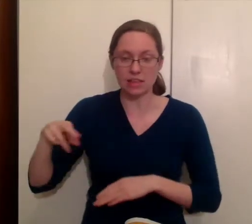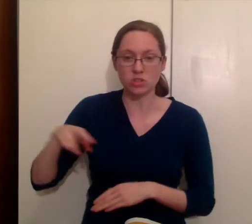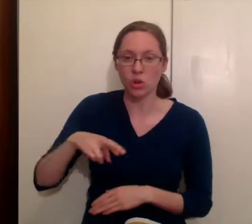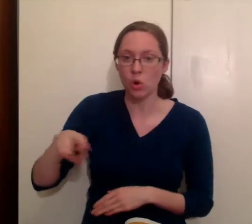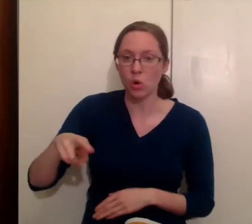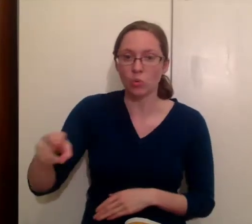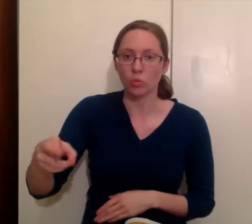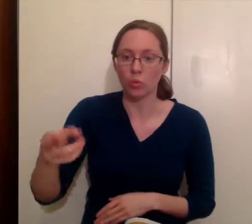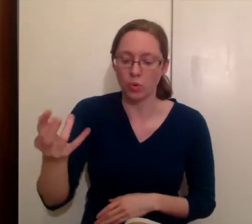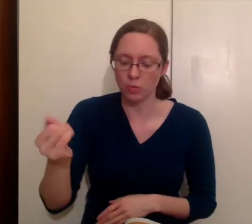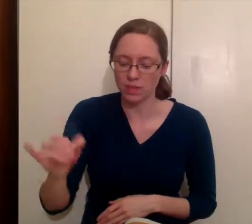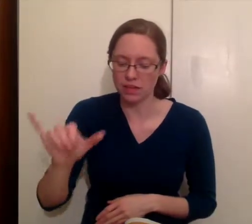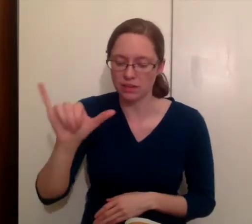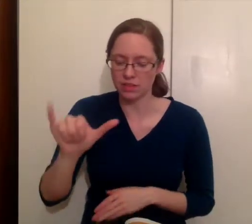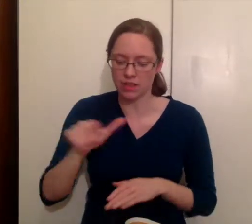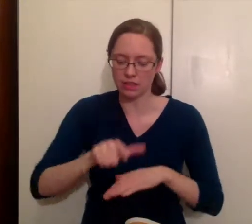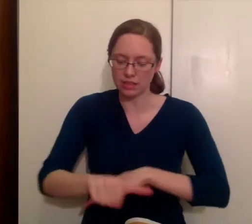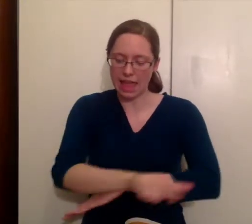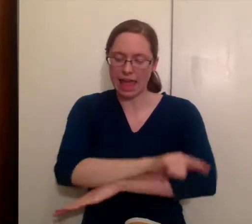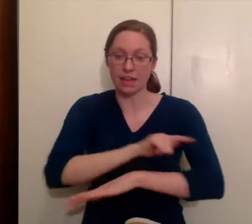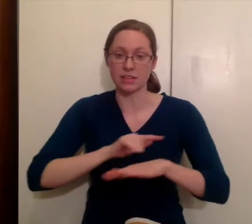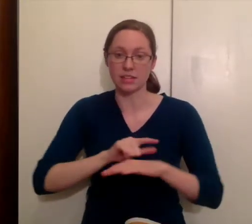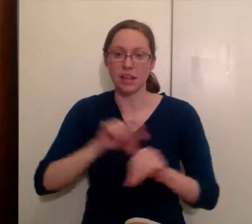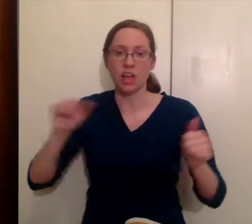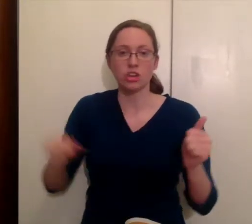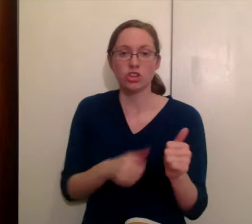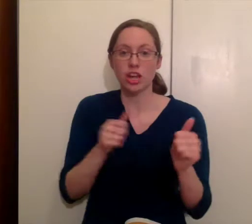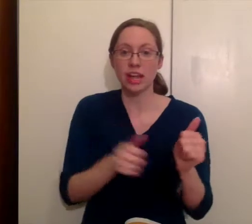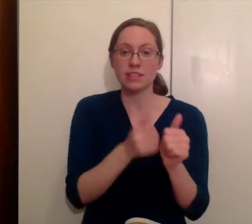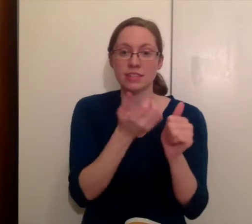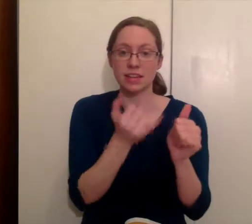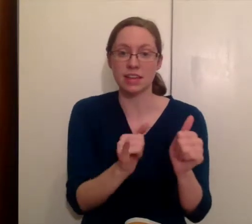days roaming the land, chasing